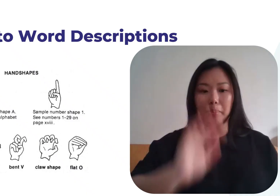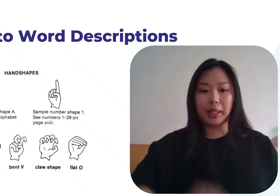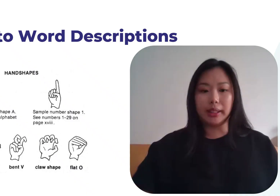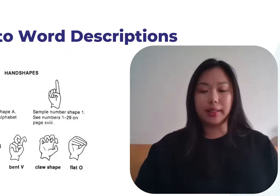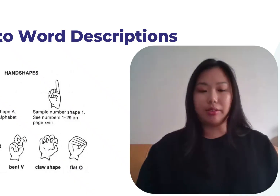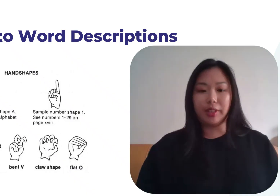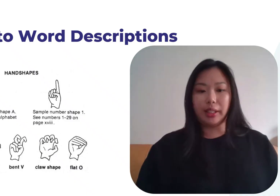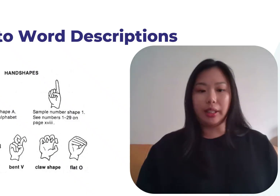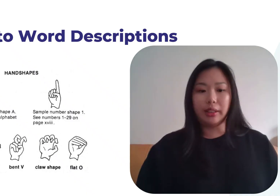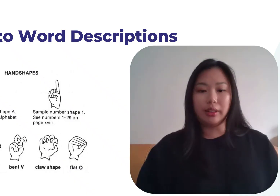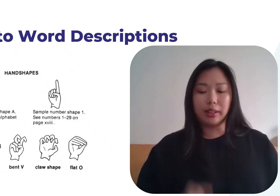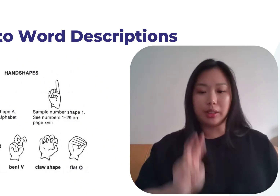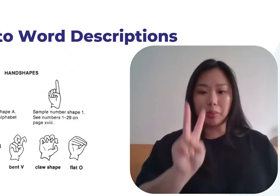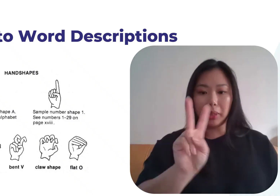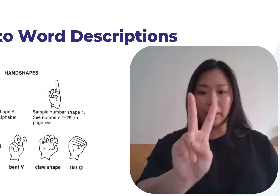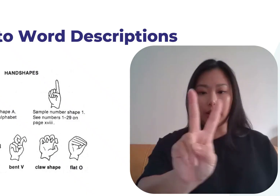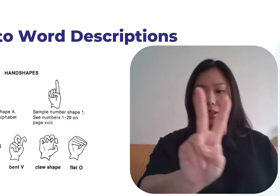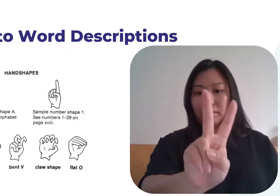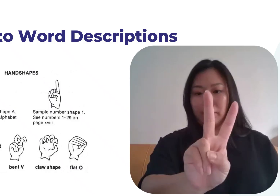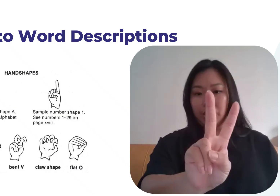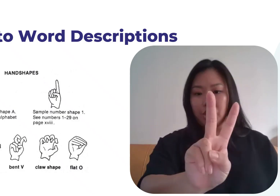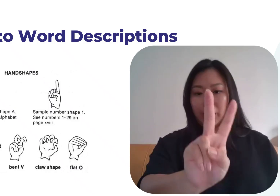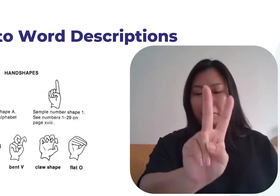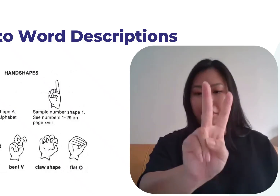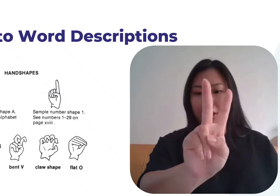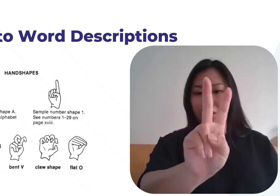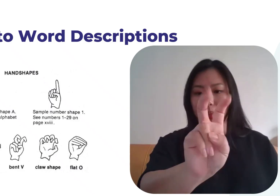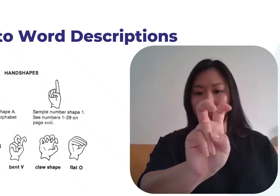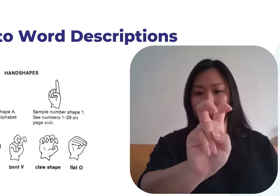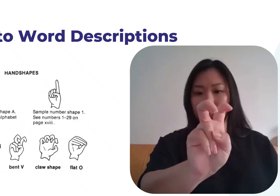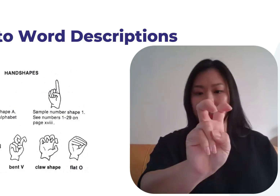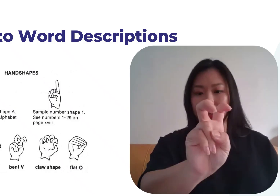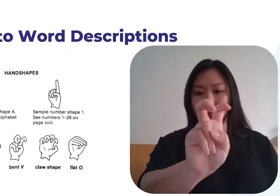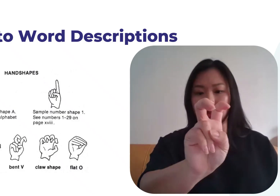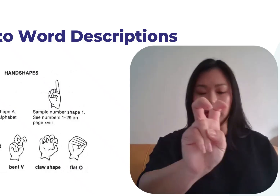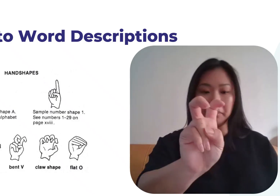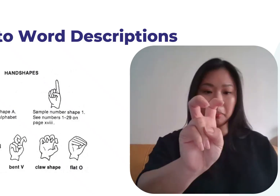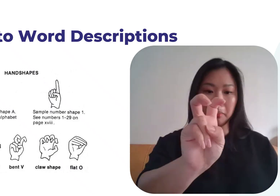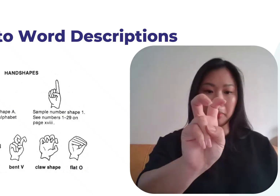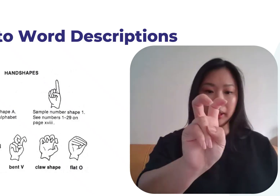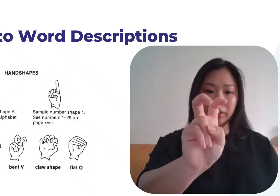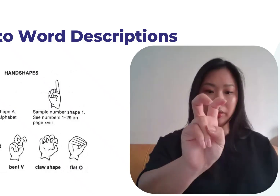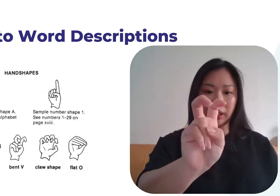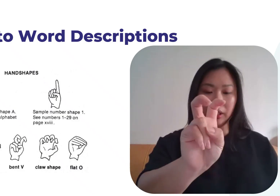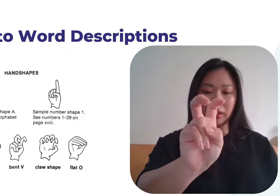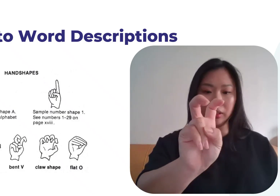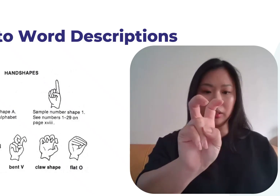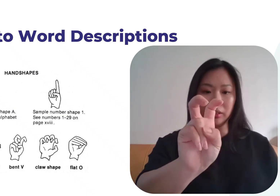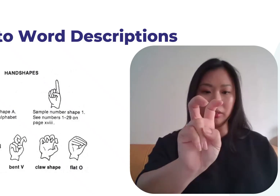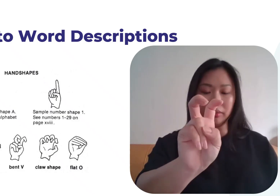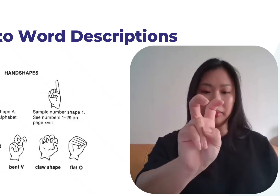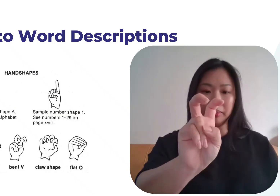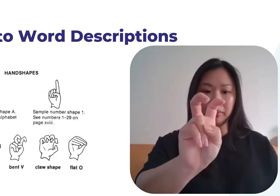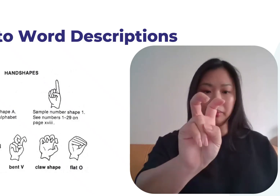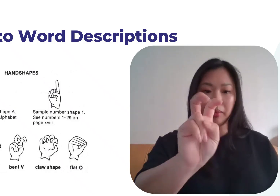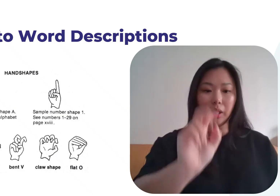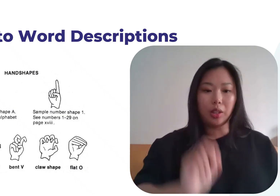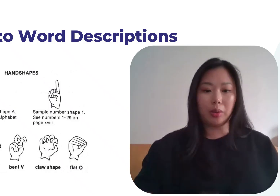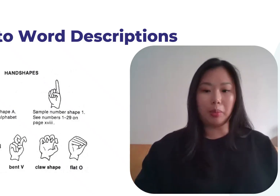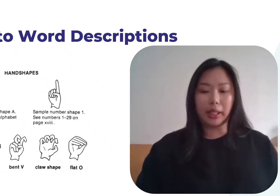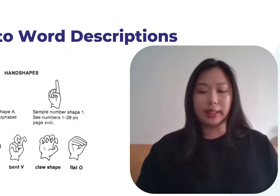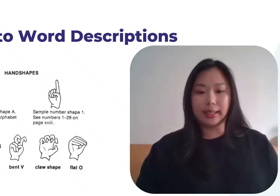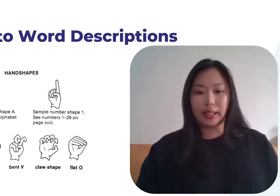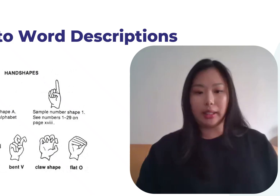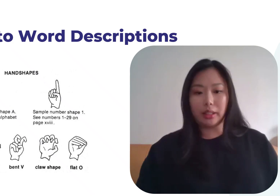A bent V is you make the V shape, then you bend it down. Bent V.